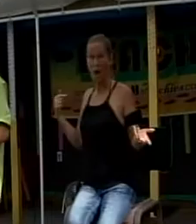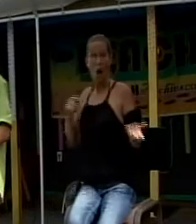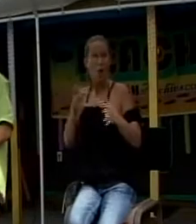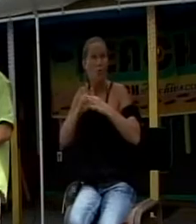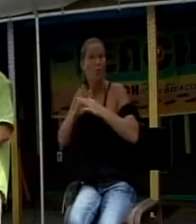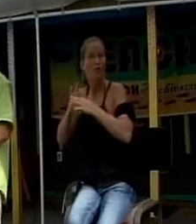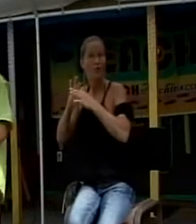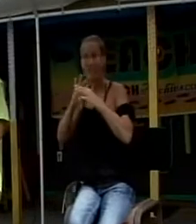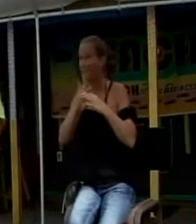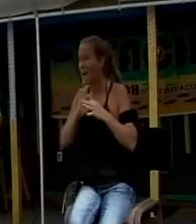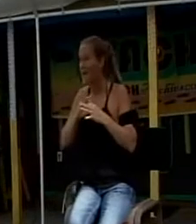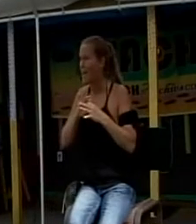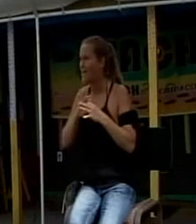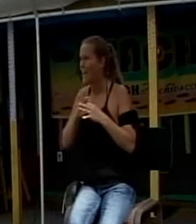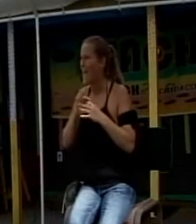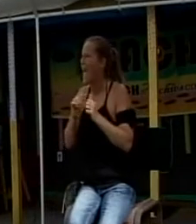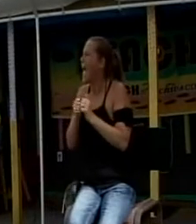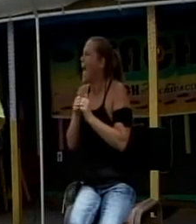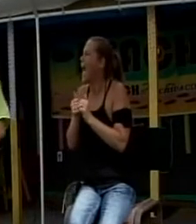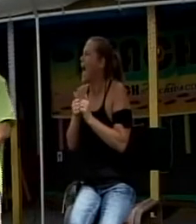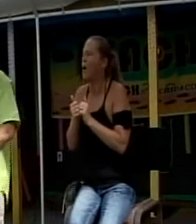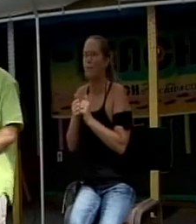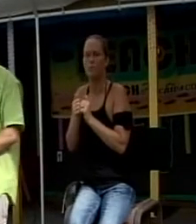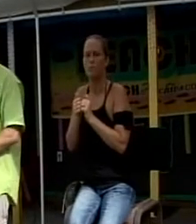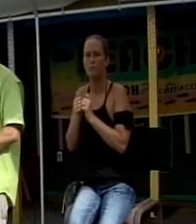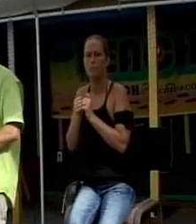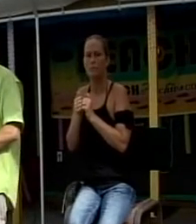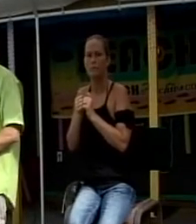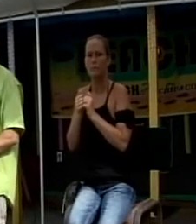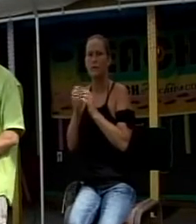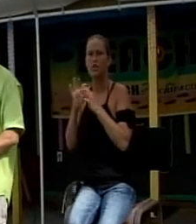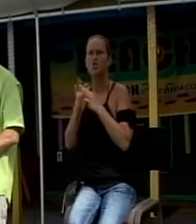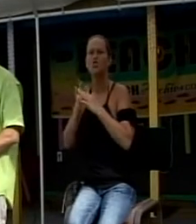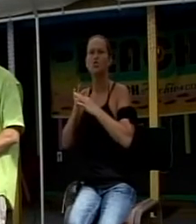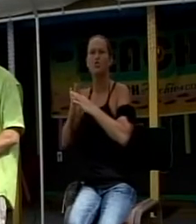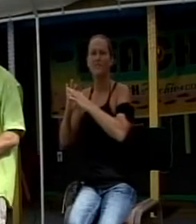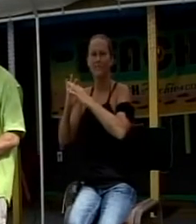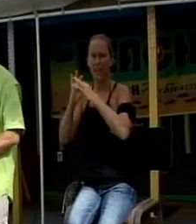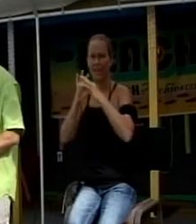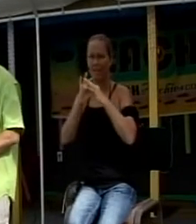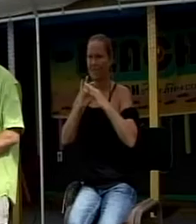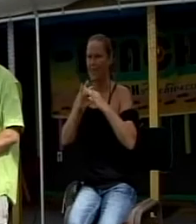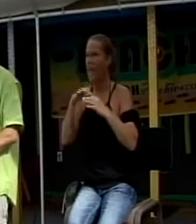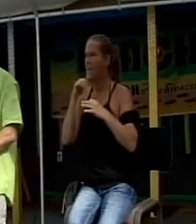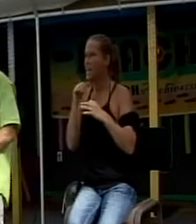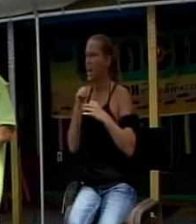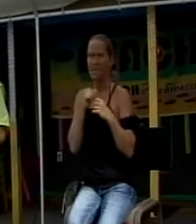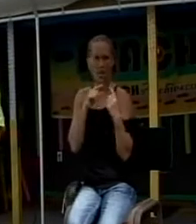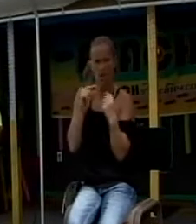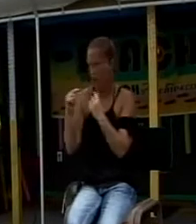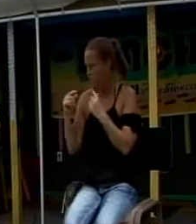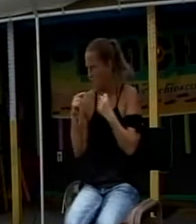being busybodies, not when we're trying to gossip, not when we're trying to find somebody to get into their business, not when